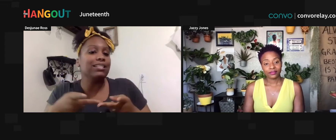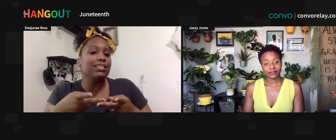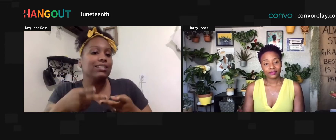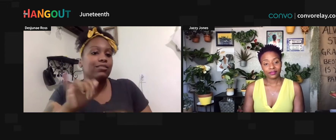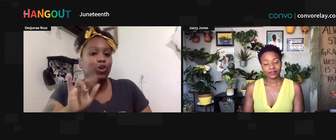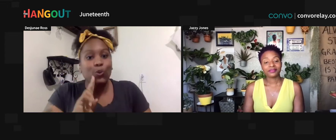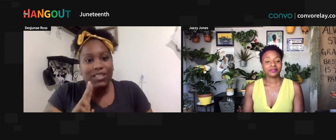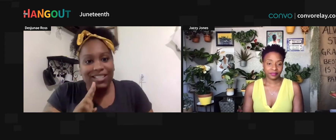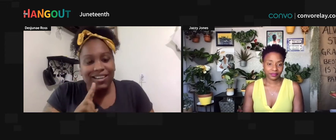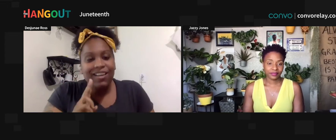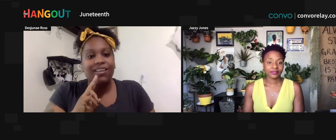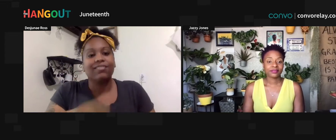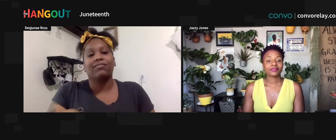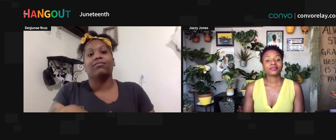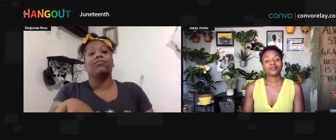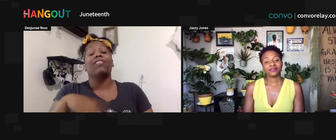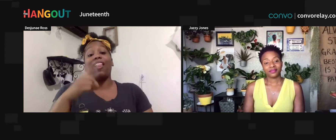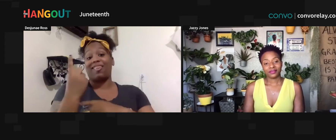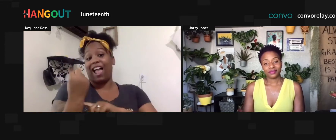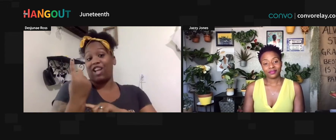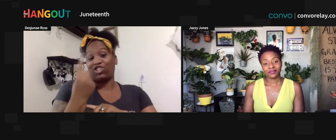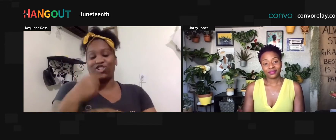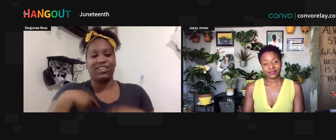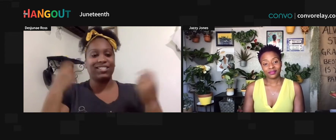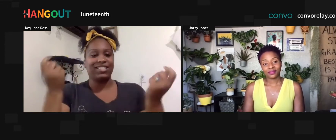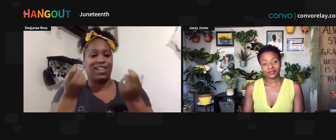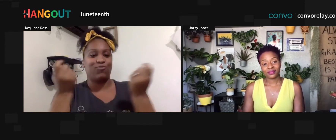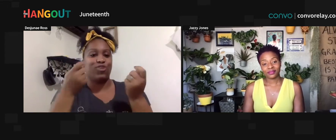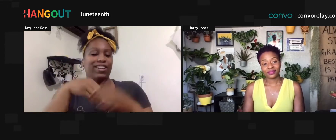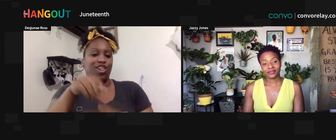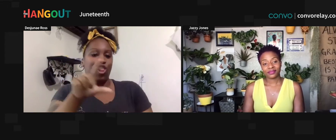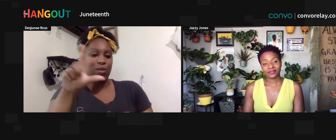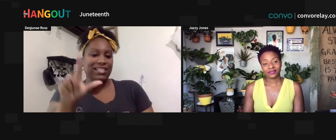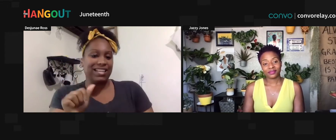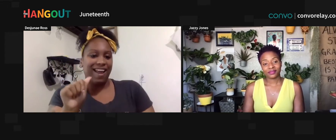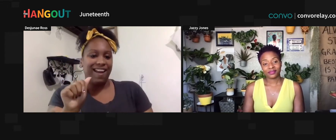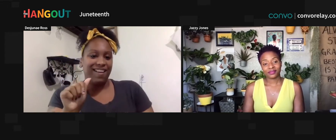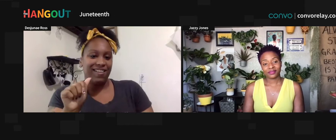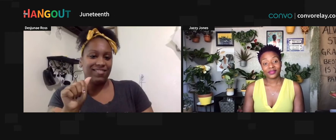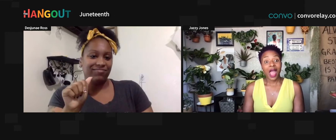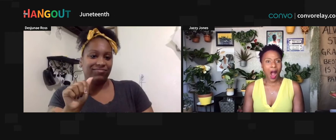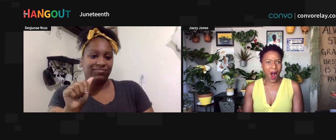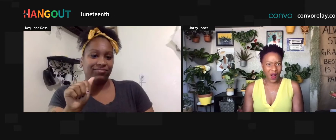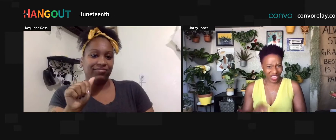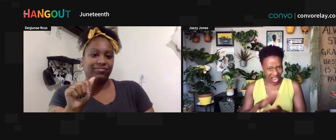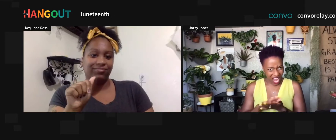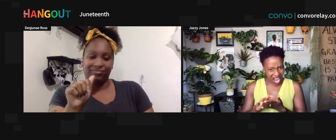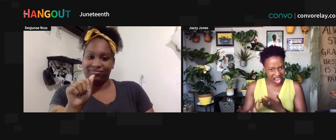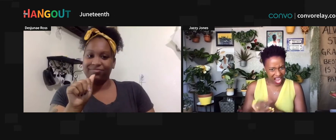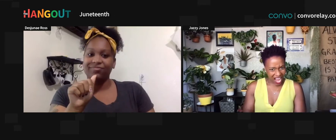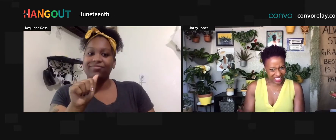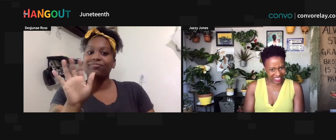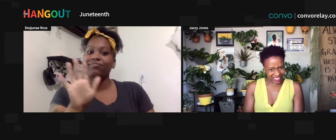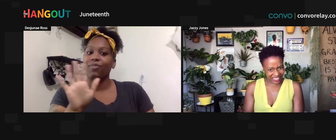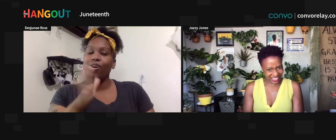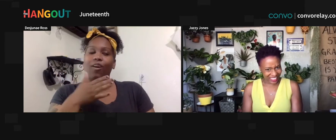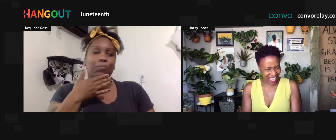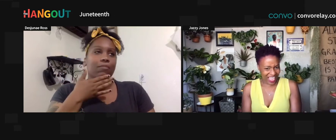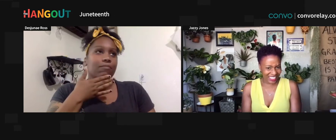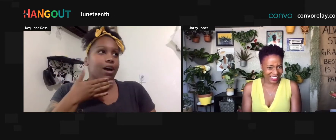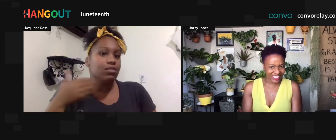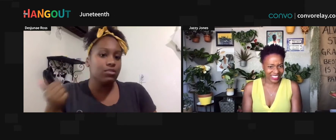And we would also sometimes go over to different states. For instance, Houston. I know last year I would had the opportunity to go to